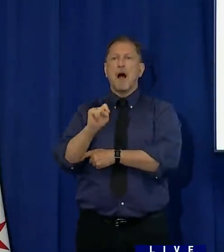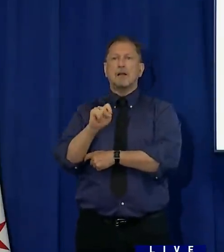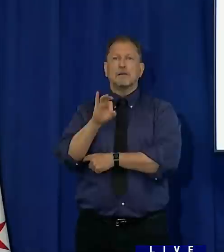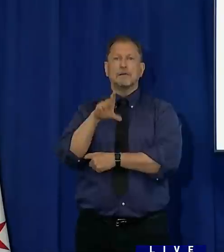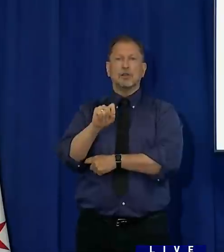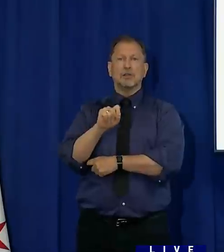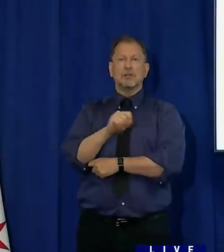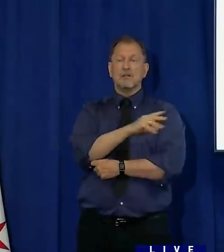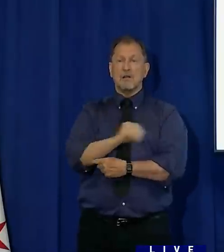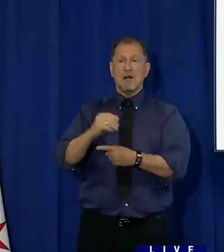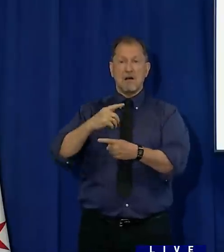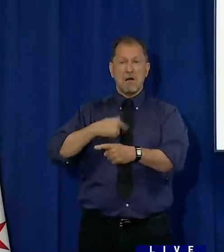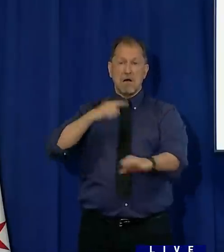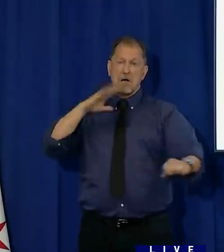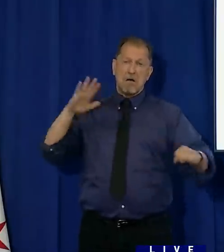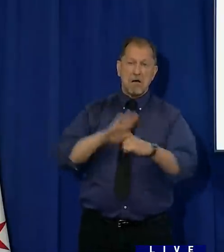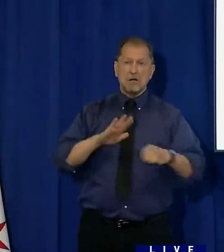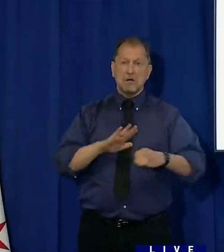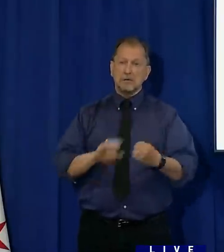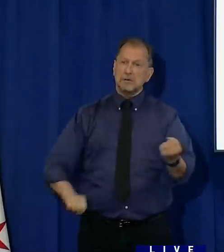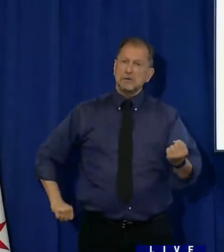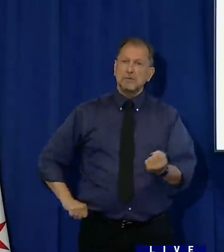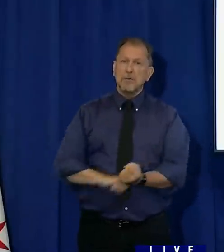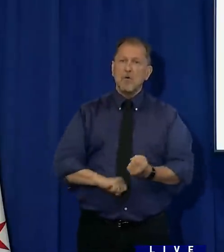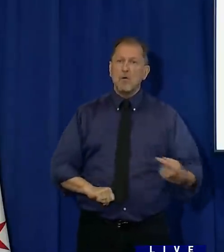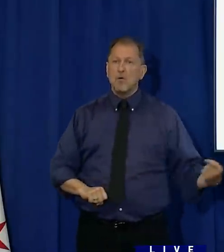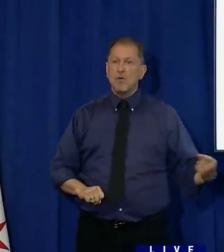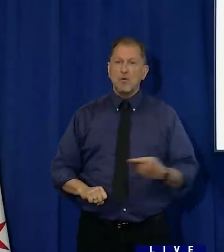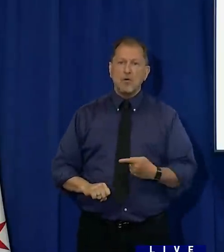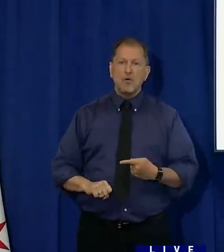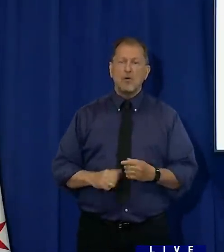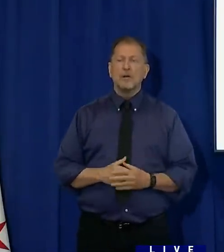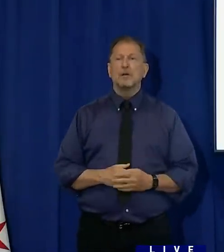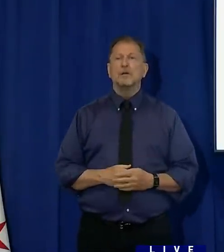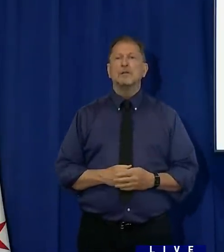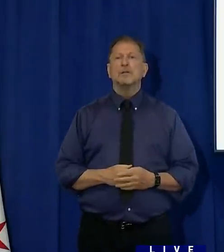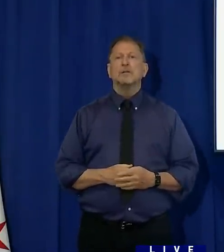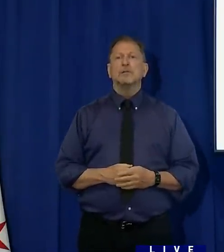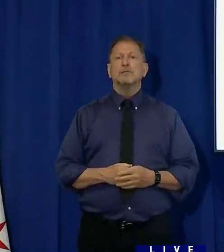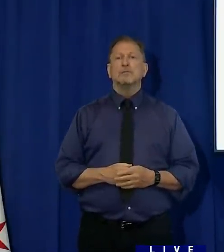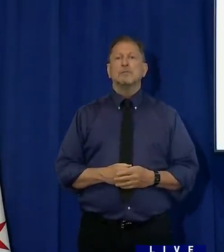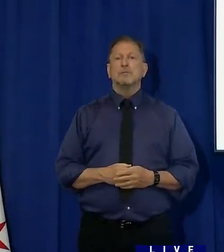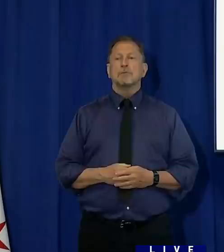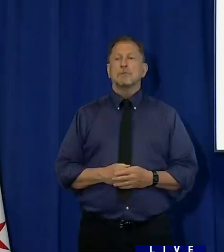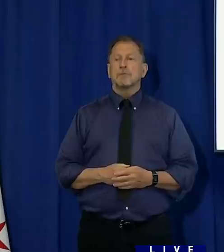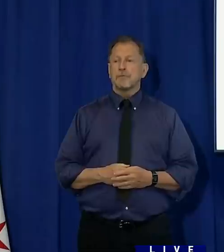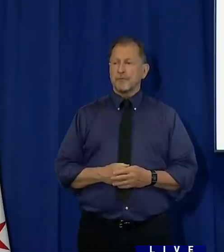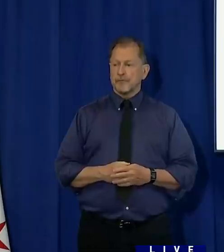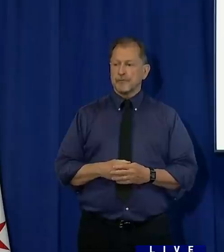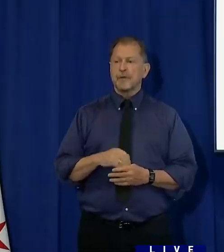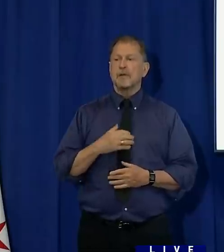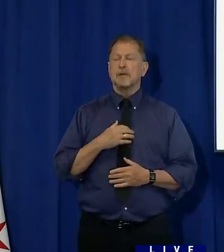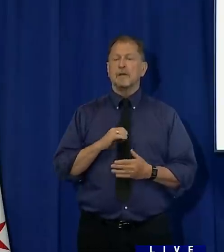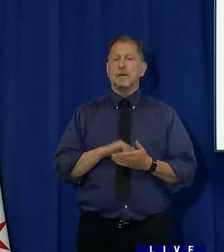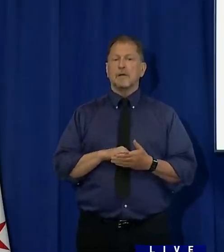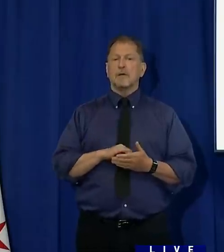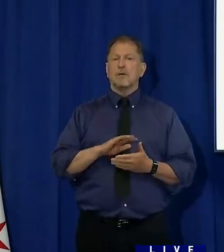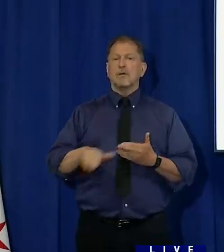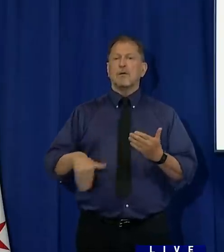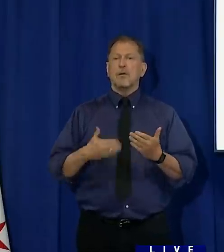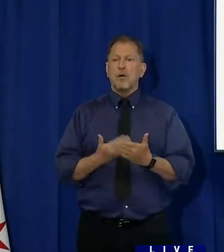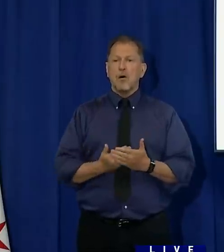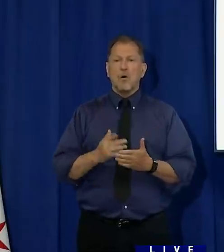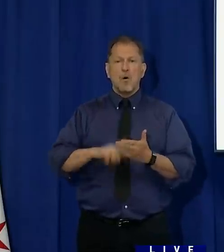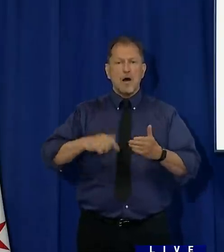that I can within all my capabilities to